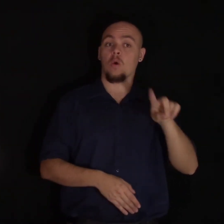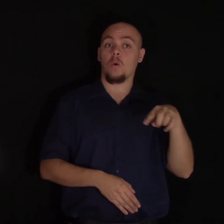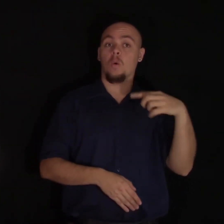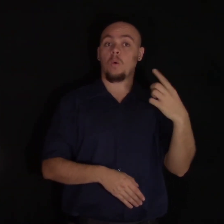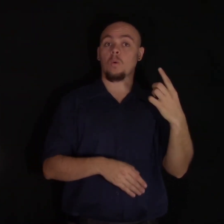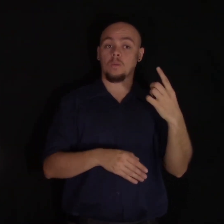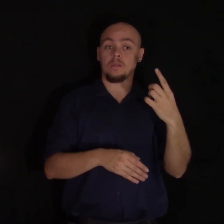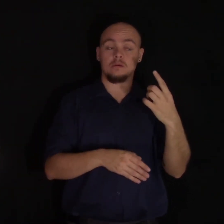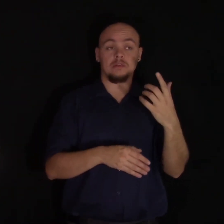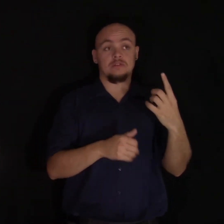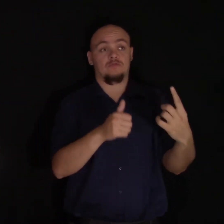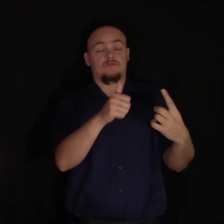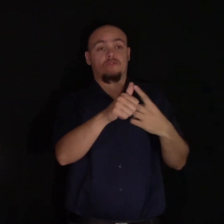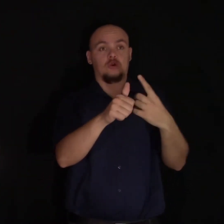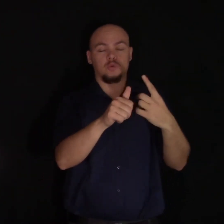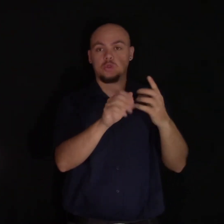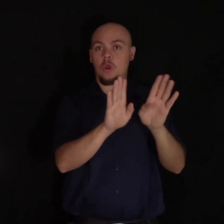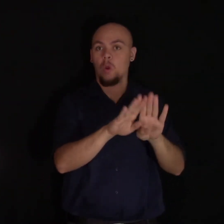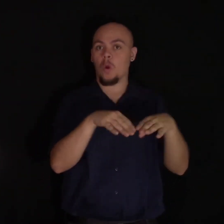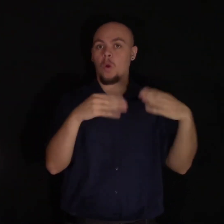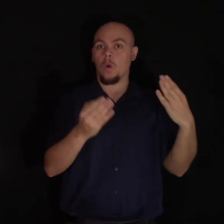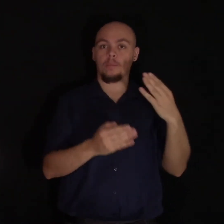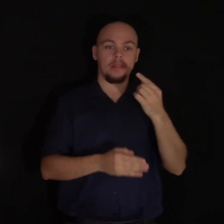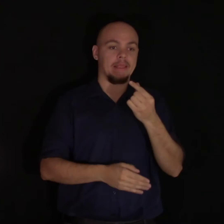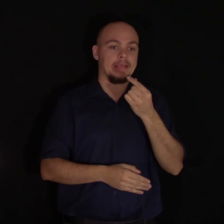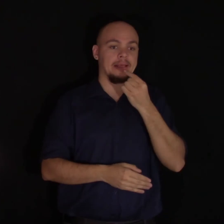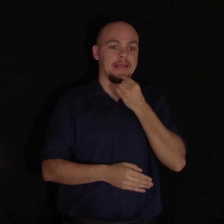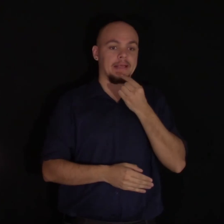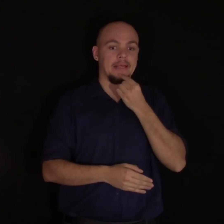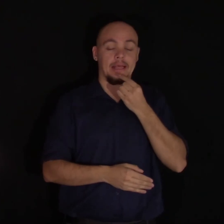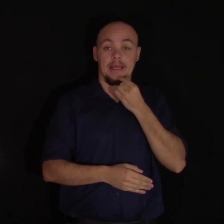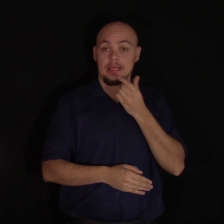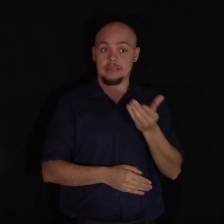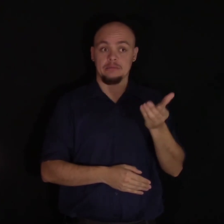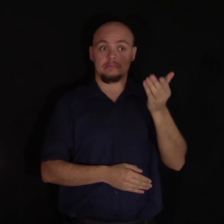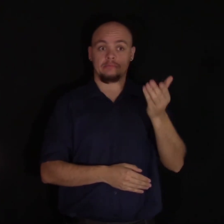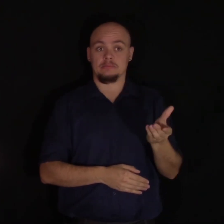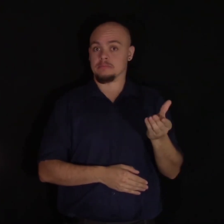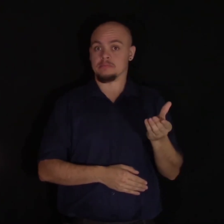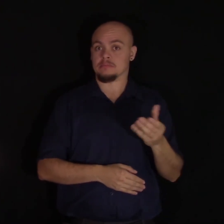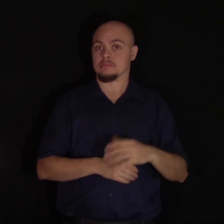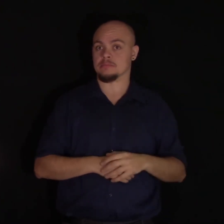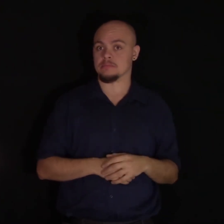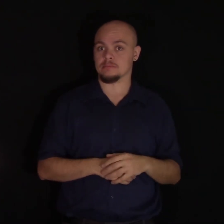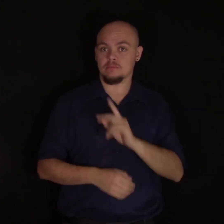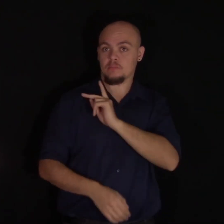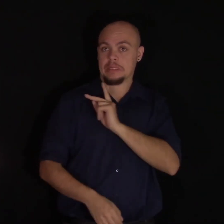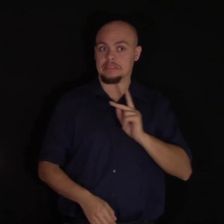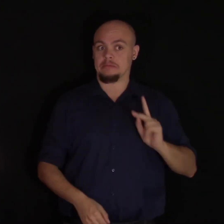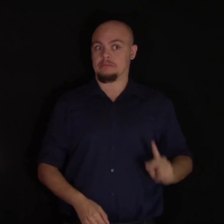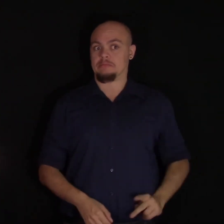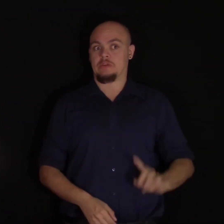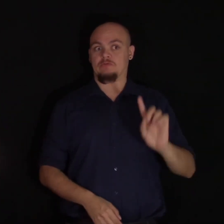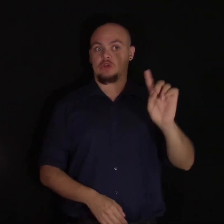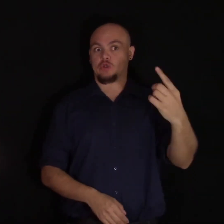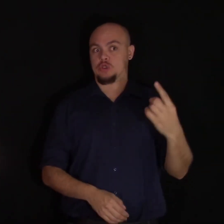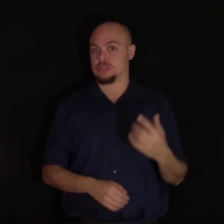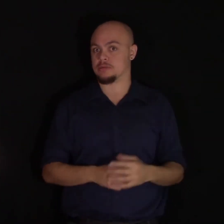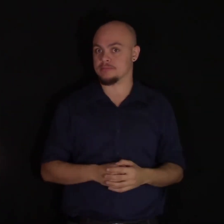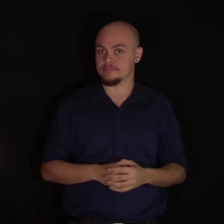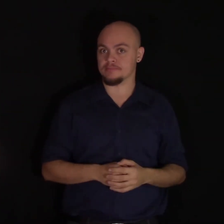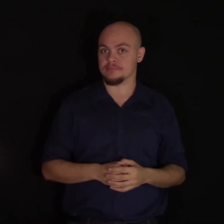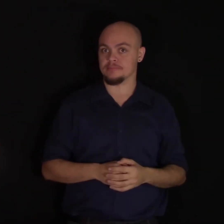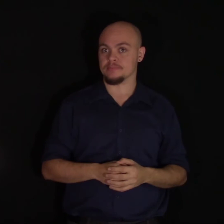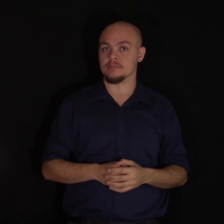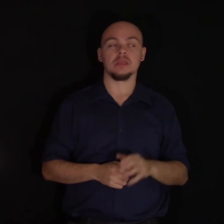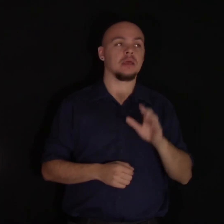prince. Prince Manvendra came out on the Oprah Winfrey Show very internationally. His parents disowned him and accused him of bringing great shame to the